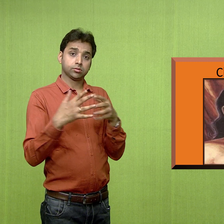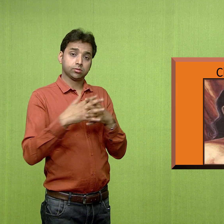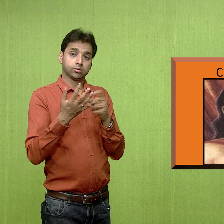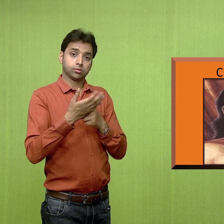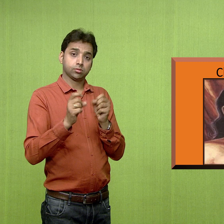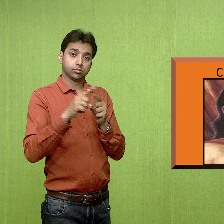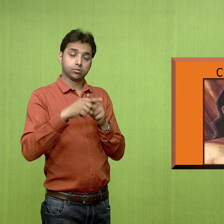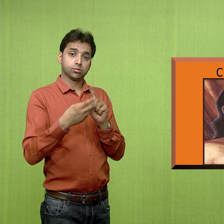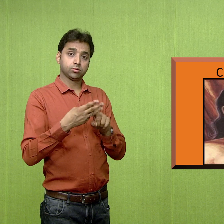Arthashastra.